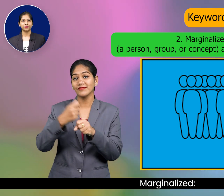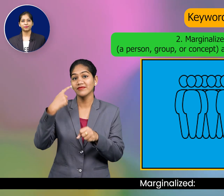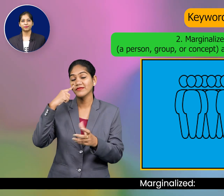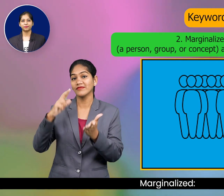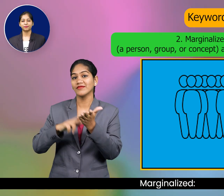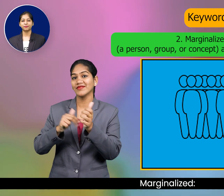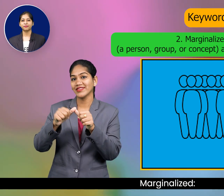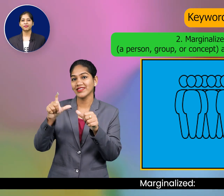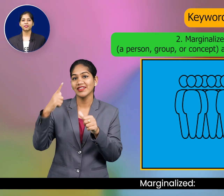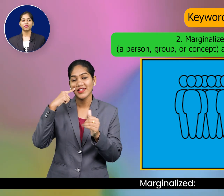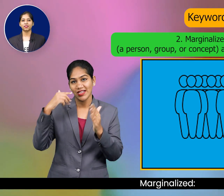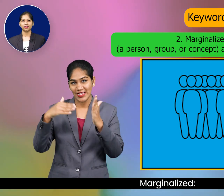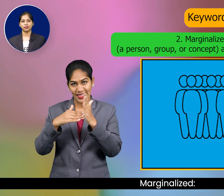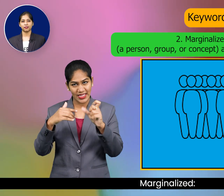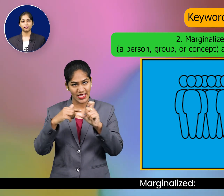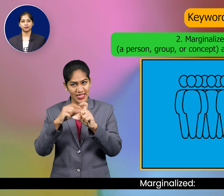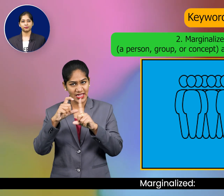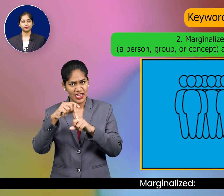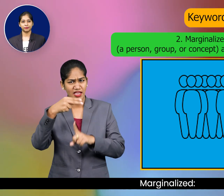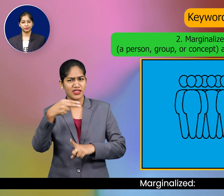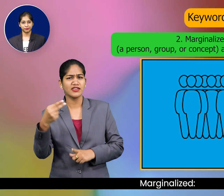marginalized,